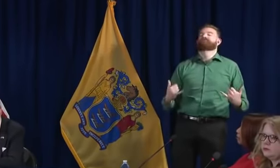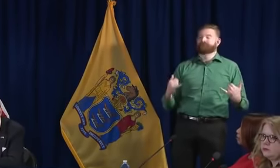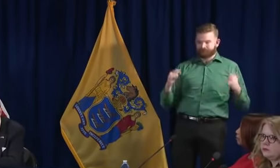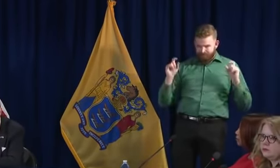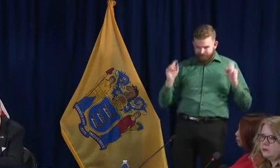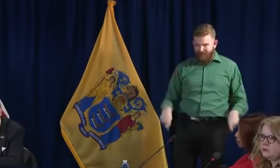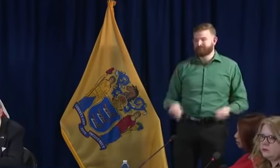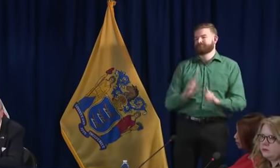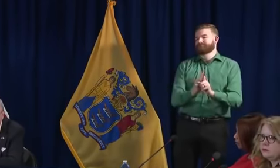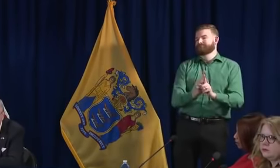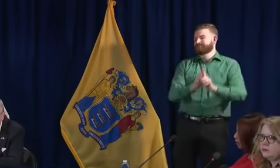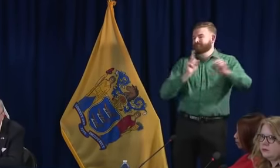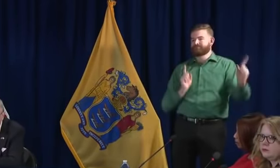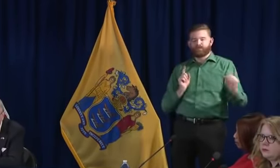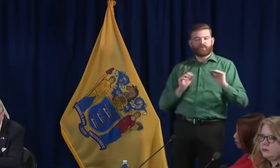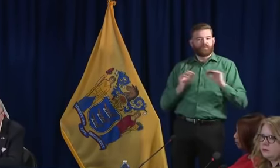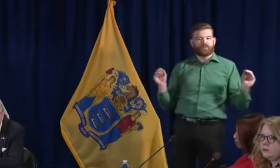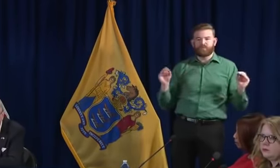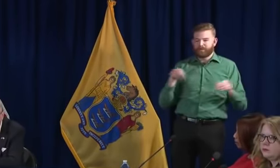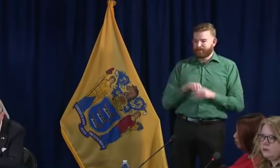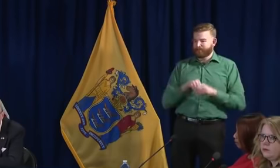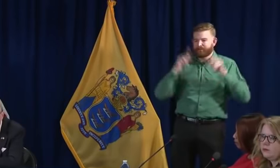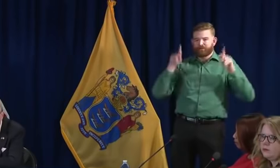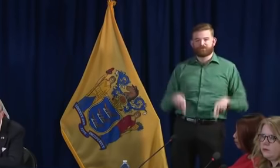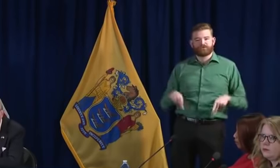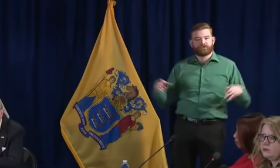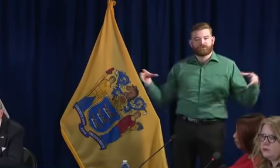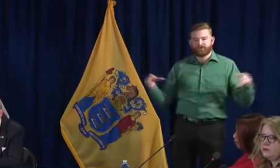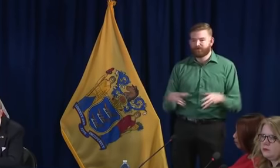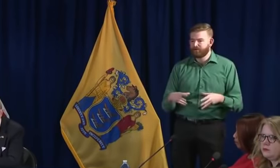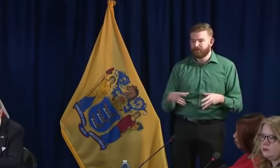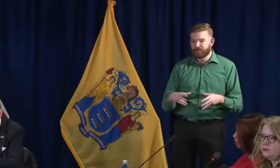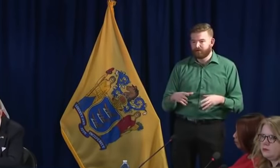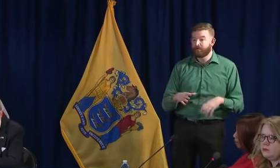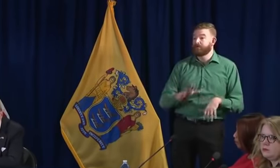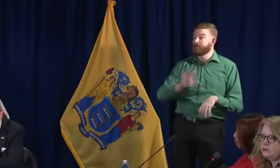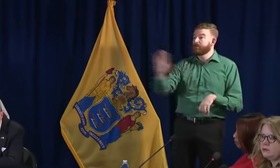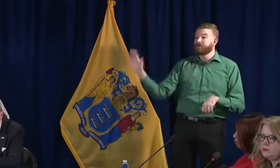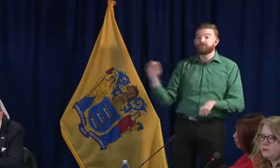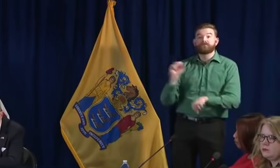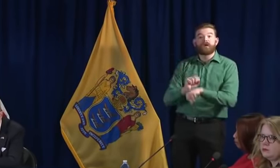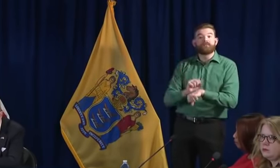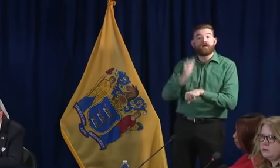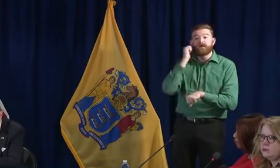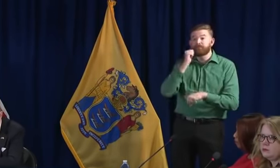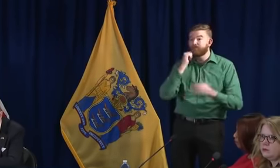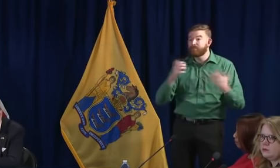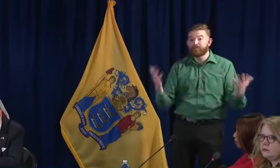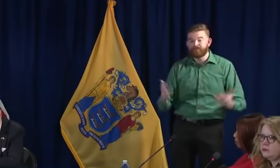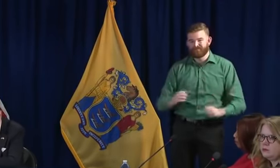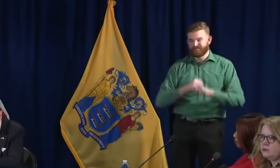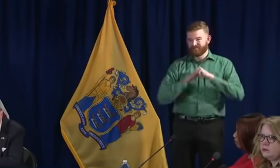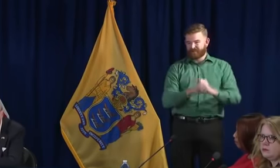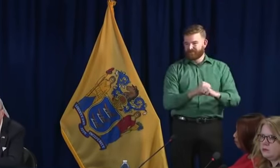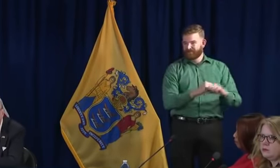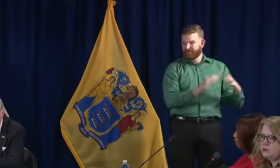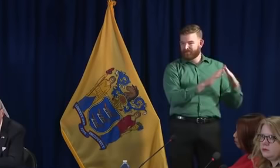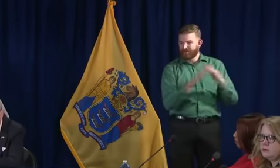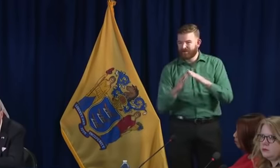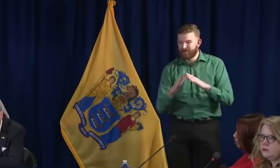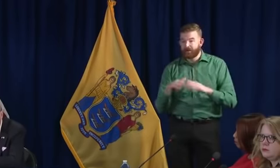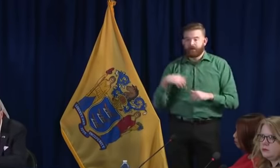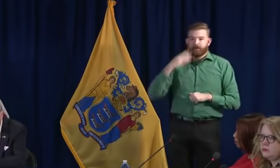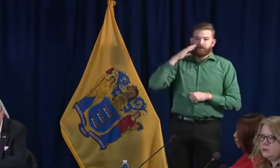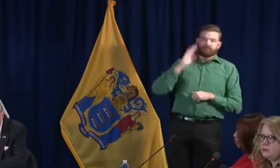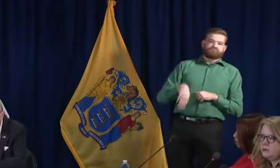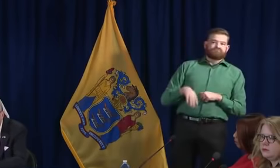day, pandemic or not. We know that canceling a service or closing a sanctuary entirely is not an easy call,